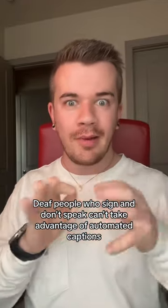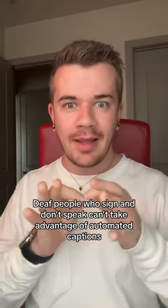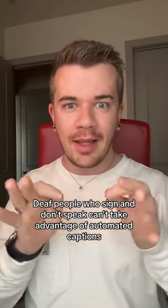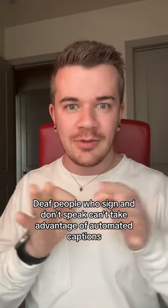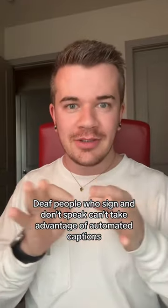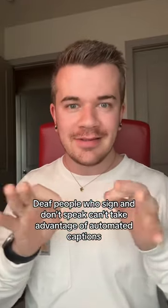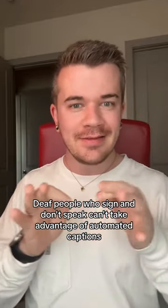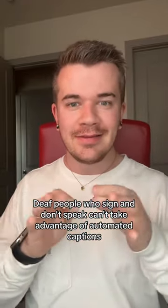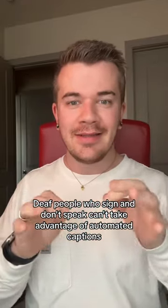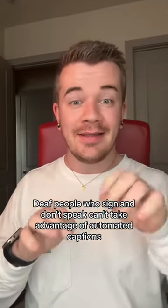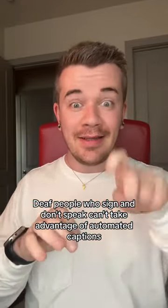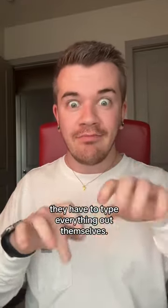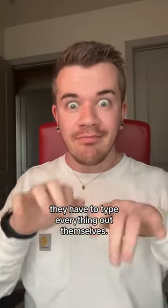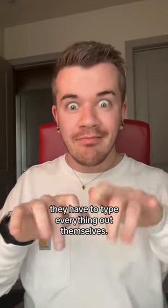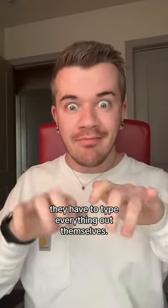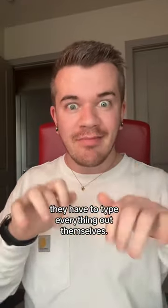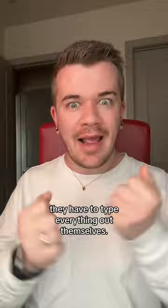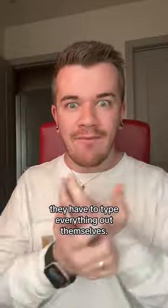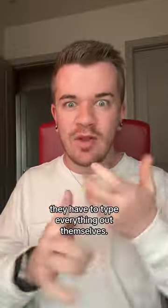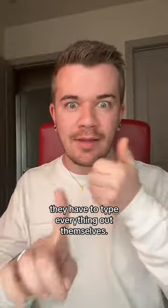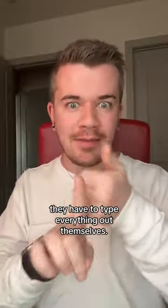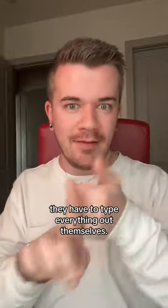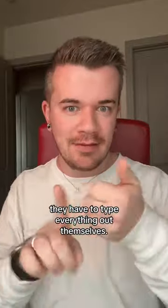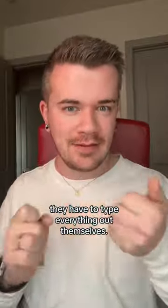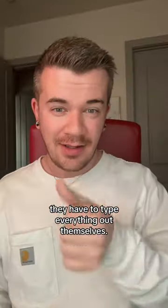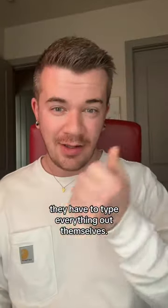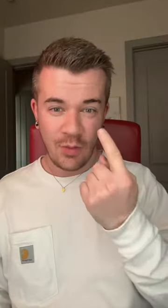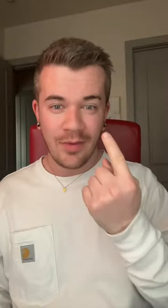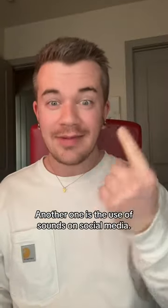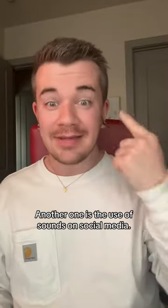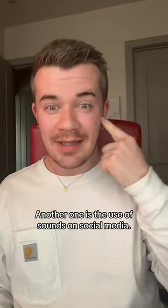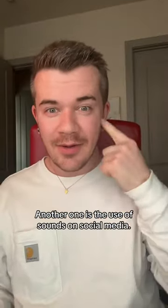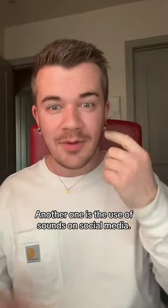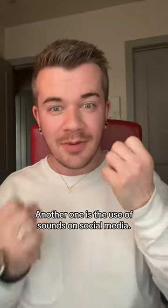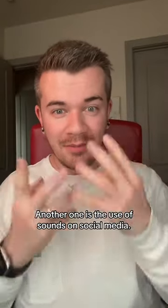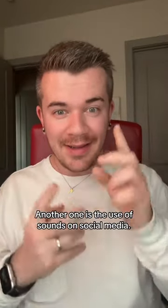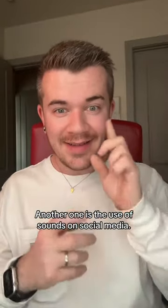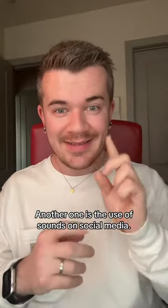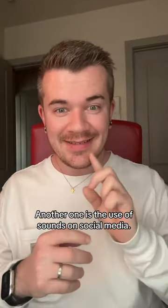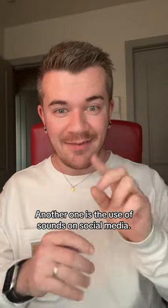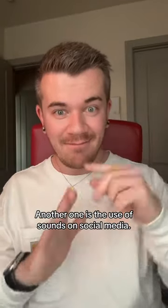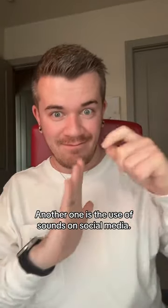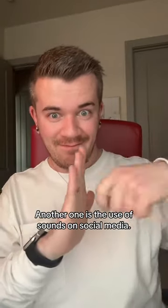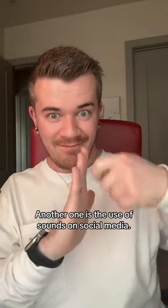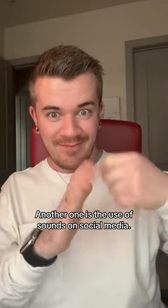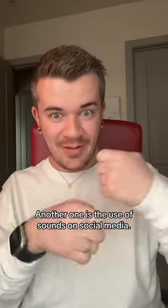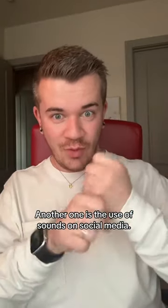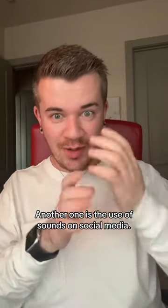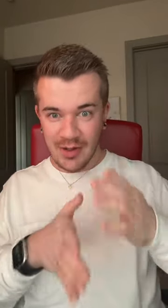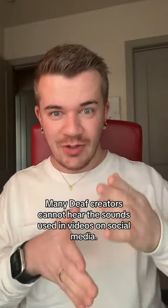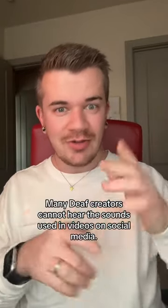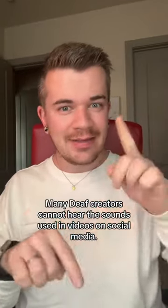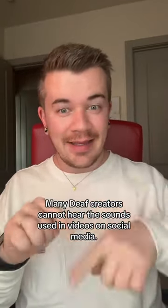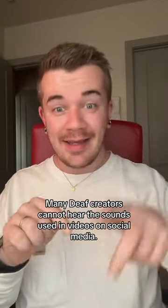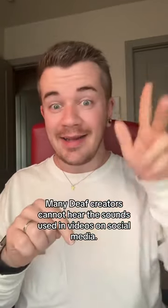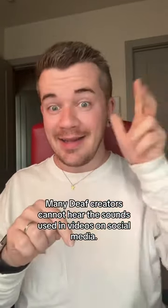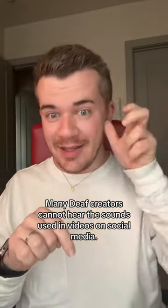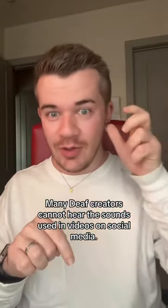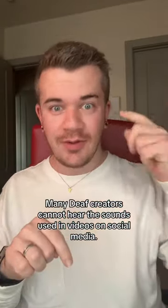of automated captions. They have to type everything out themselves. Another one is the use of sounds on social media. Many deaf creators cannot hear the